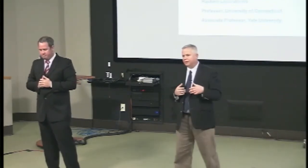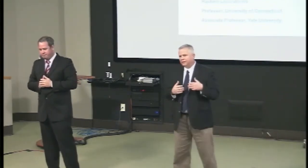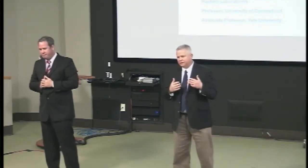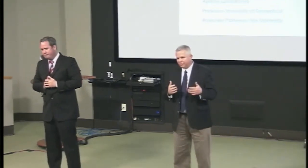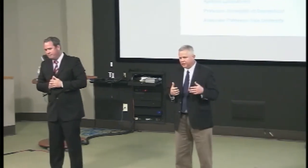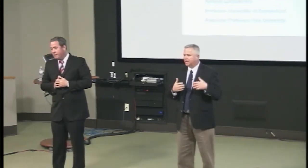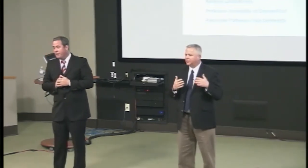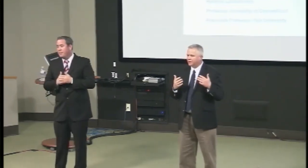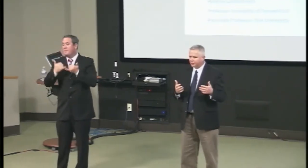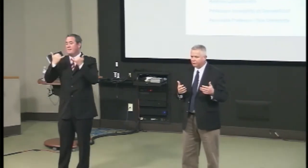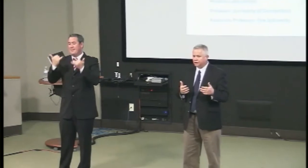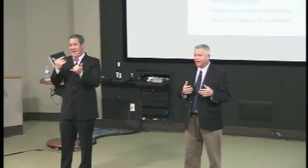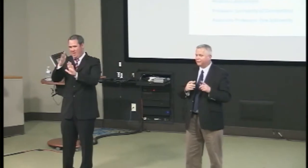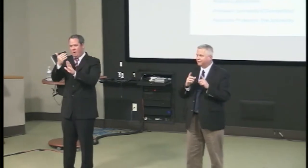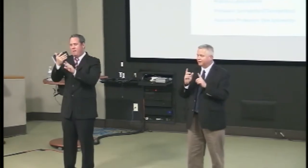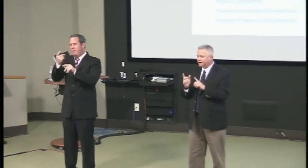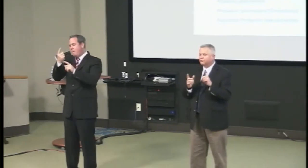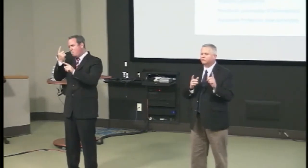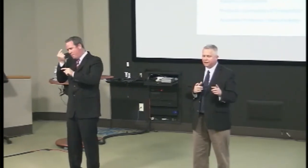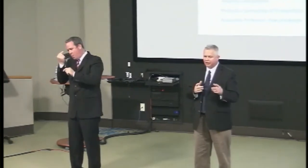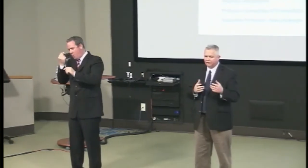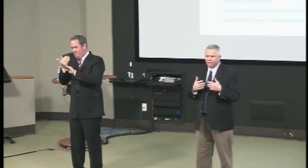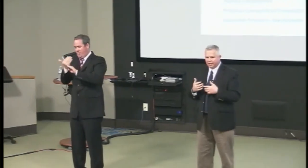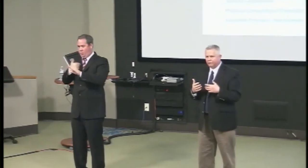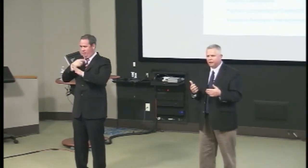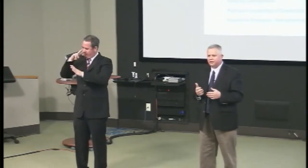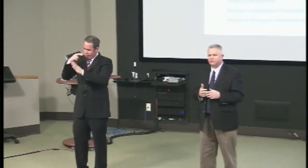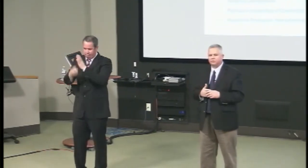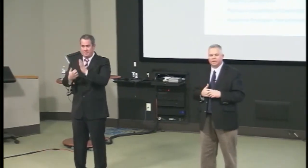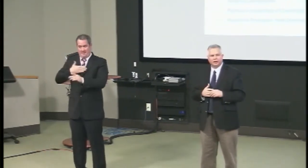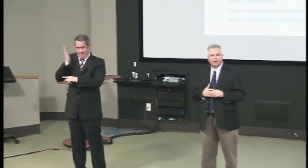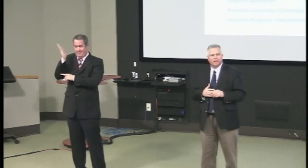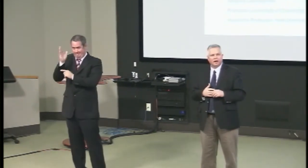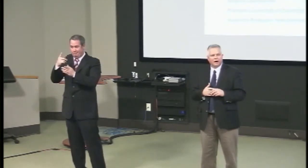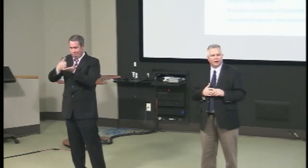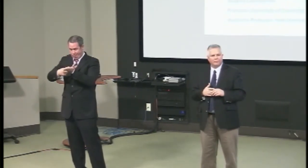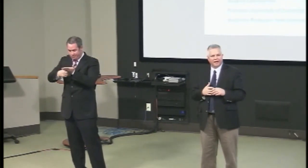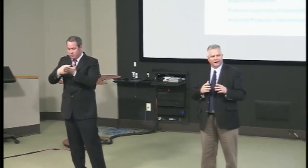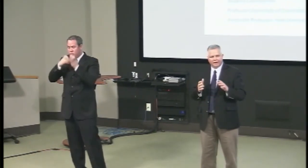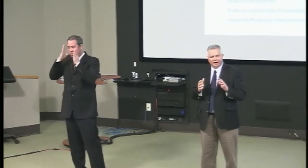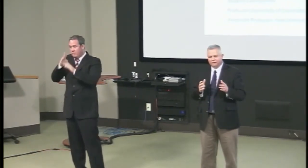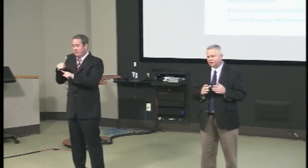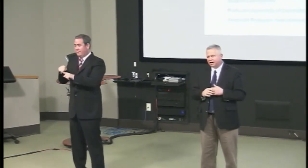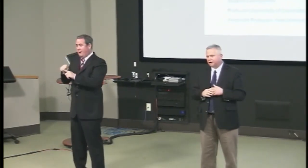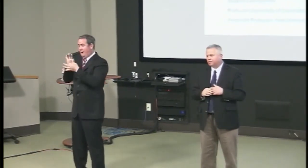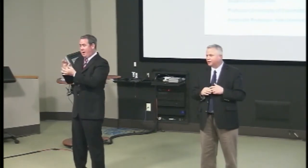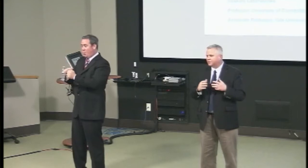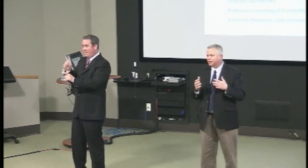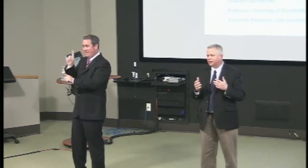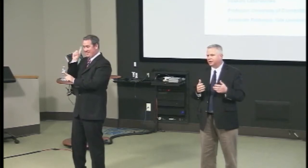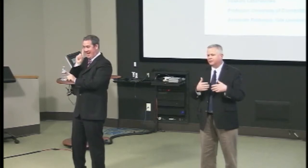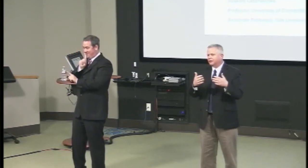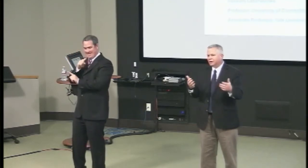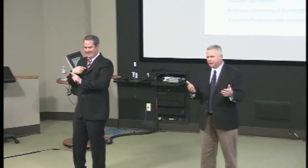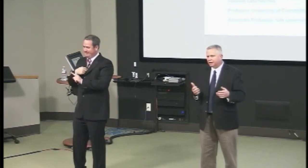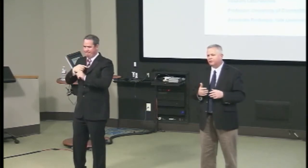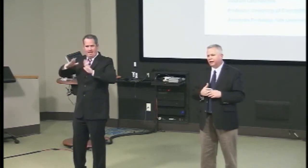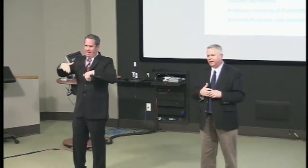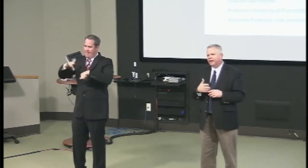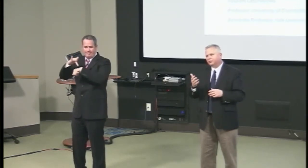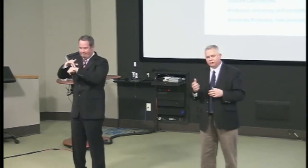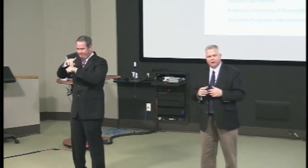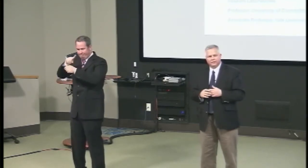and about deafness and language and the link to reading. My area is reading. And I'm just kind of thrilled to be